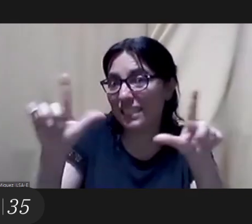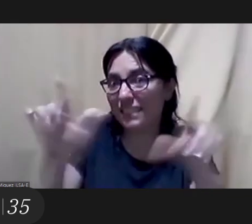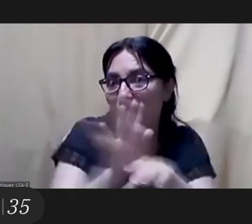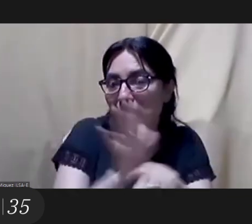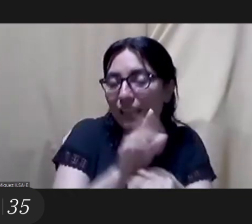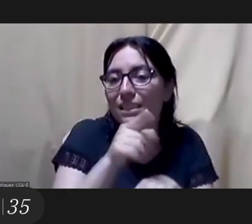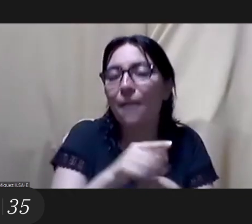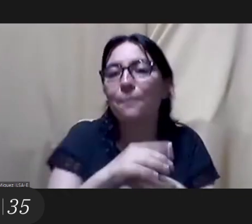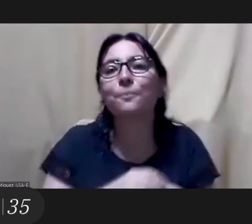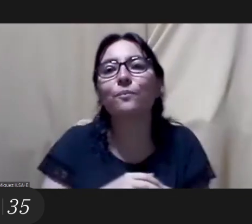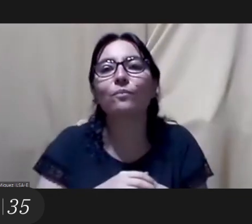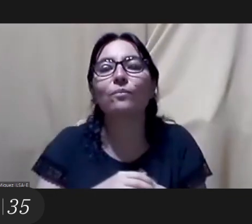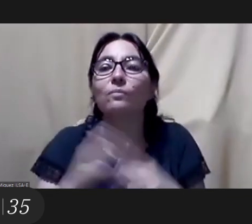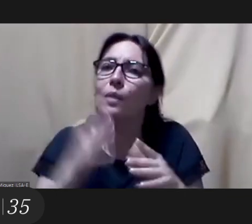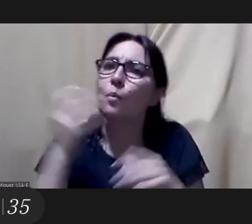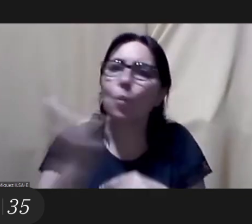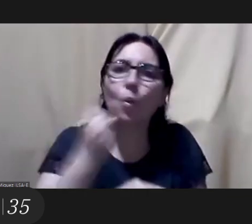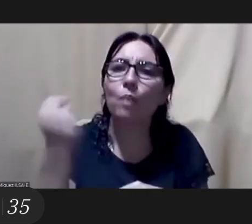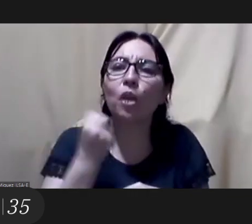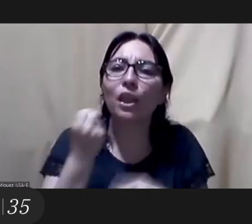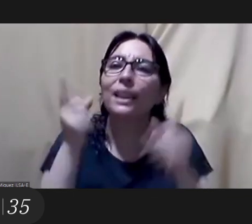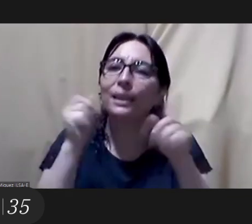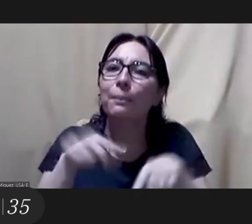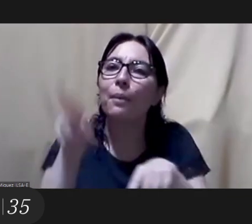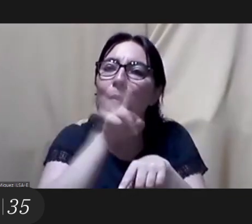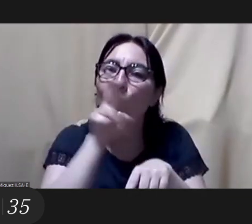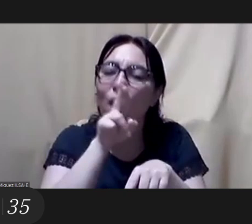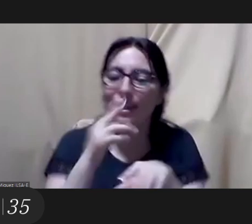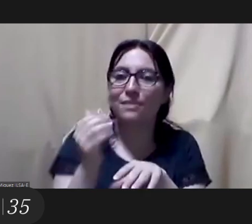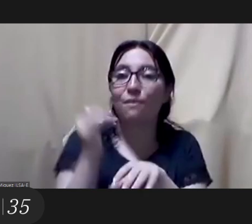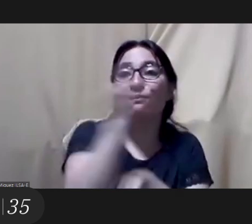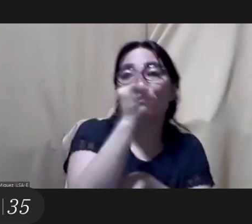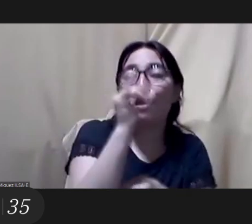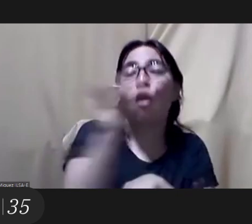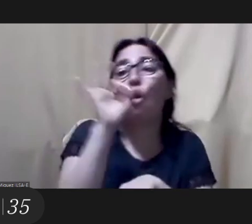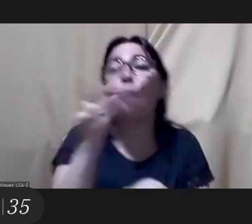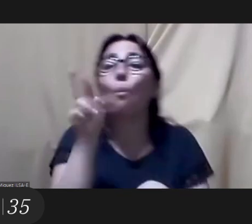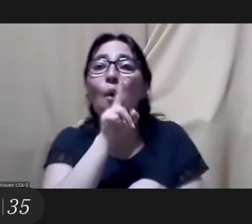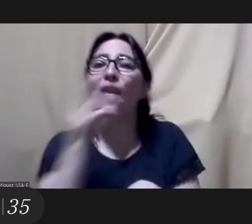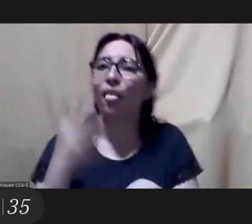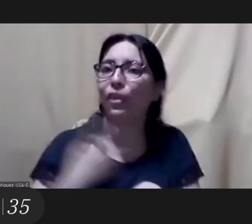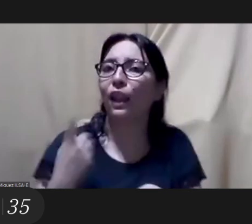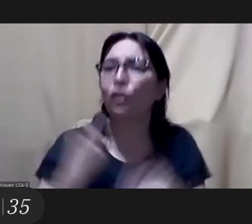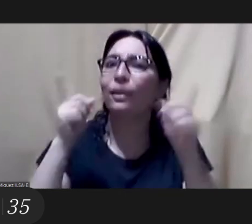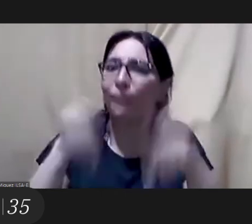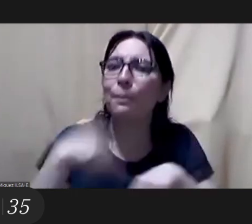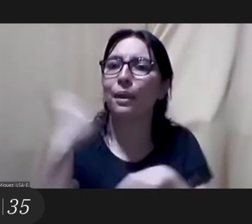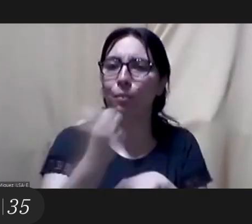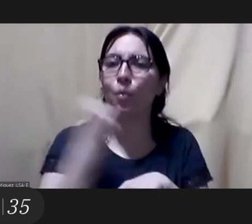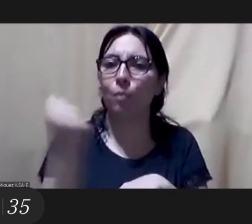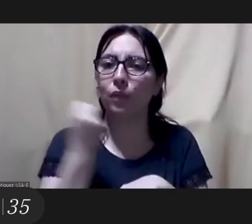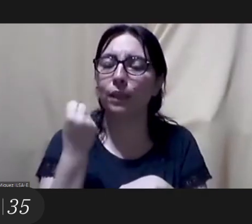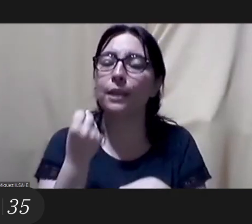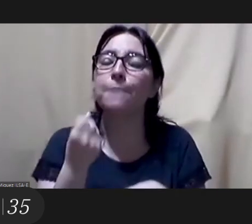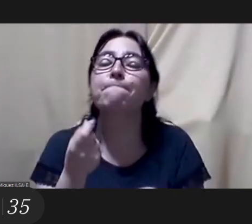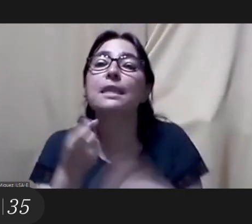more representation there will be so it's very important to have women behind the cameras and also trying to analyze